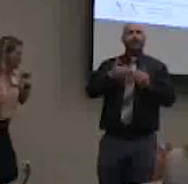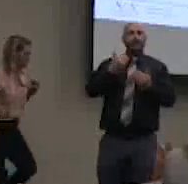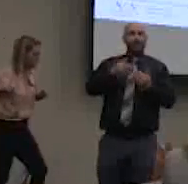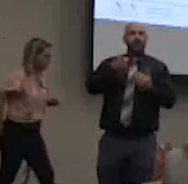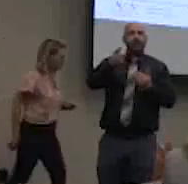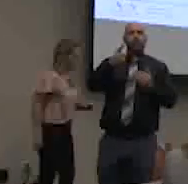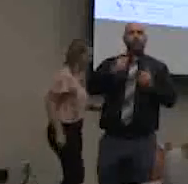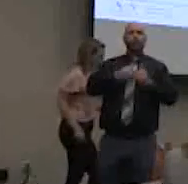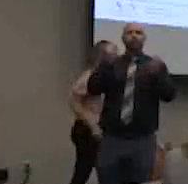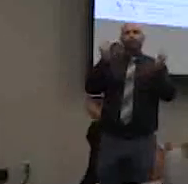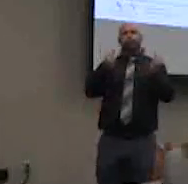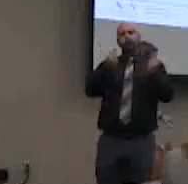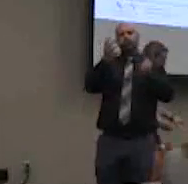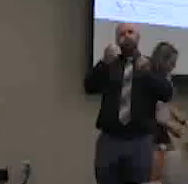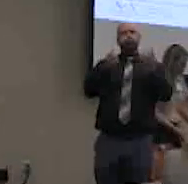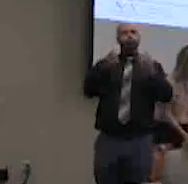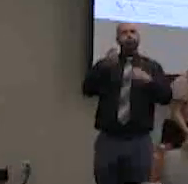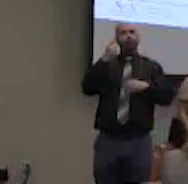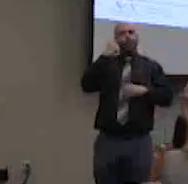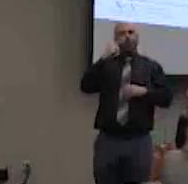toddlers.